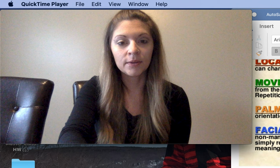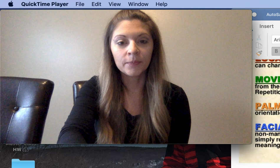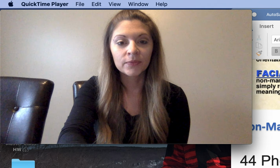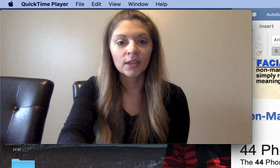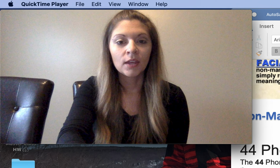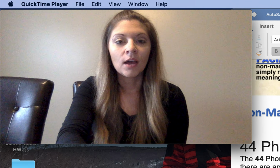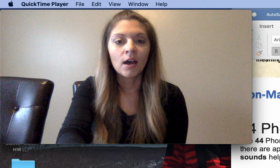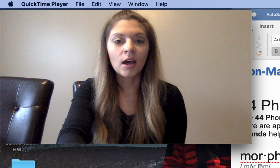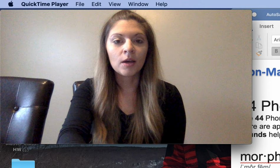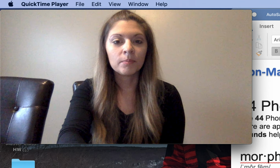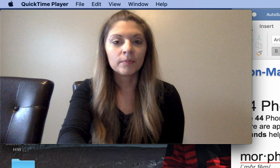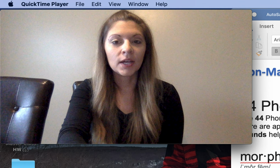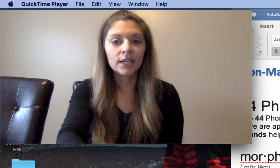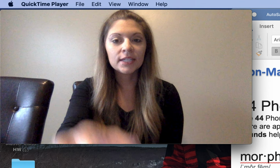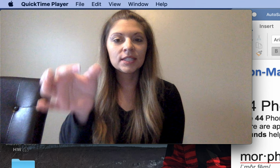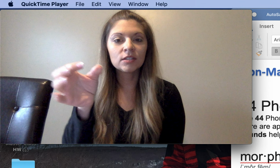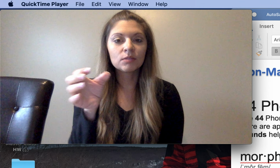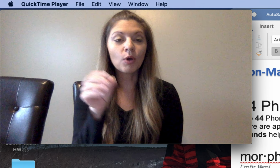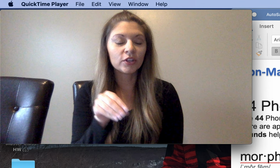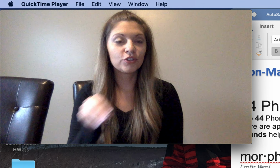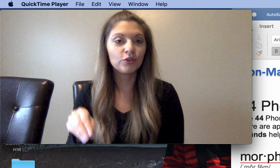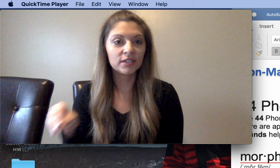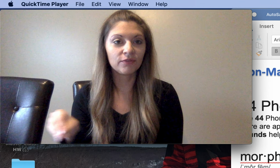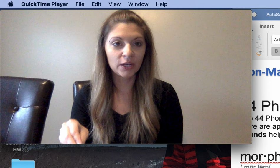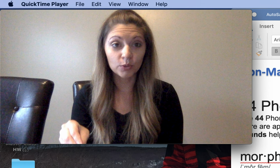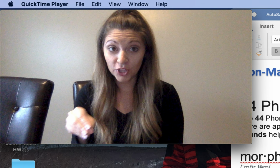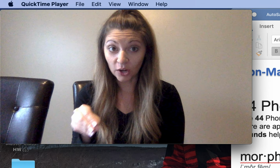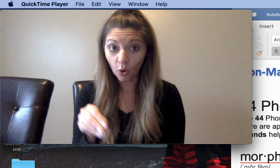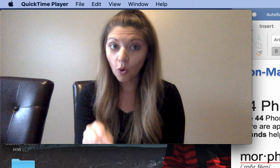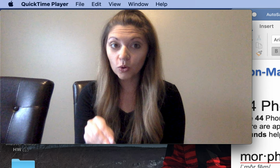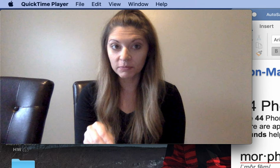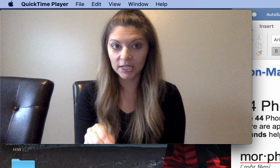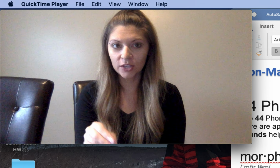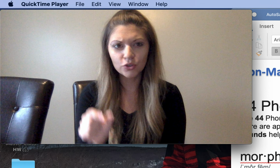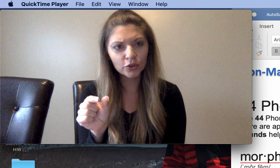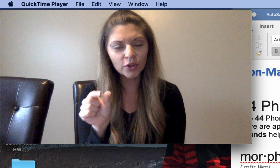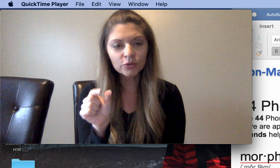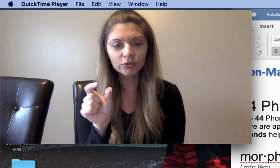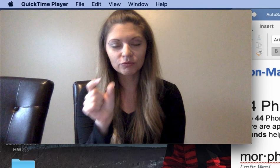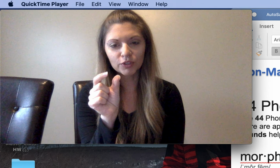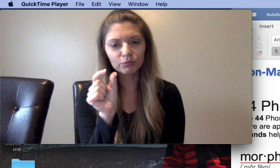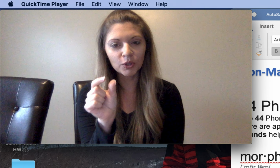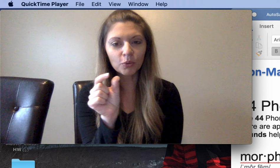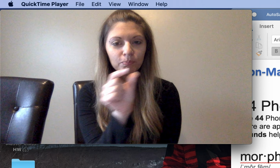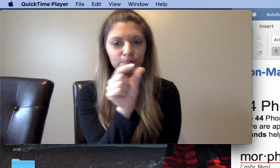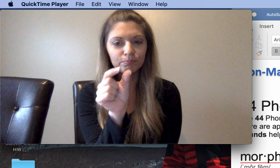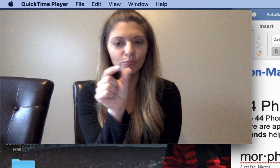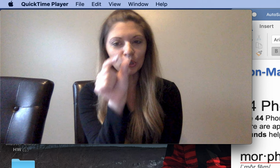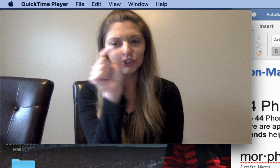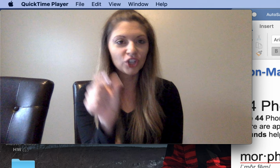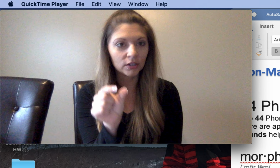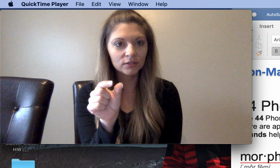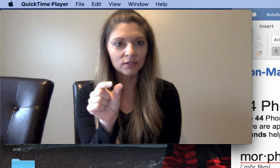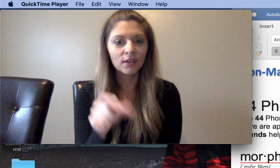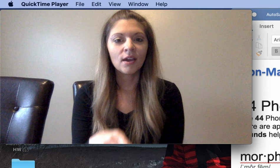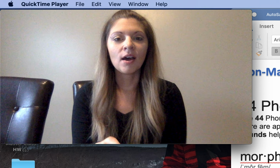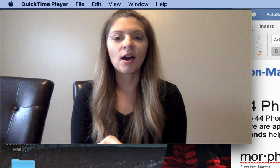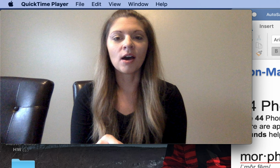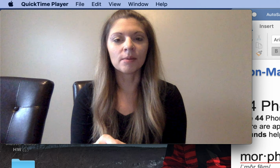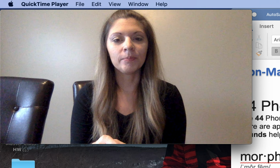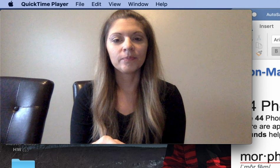that, is the smallest units of language that hold meaning. So they're little more chunked.